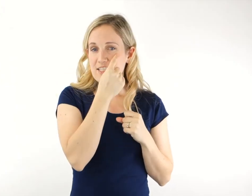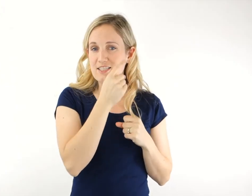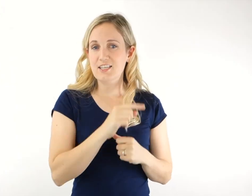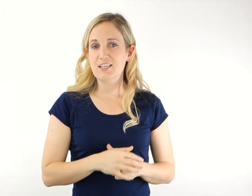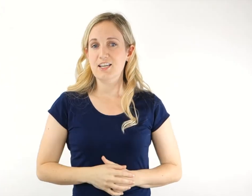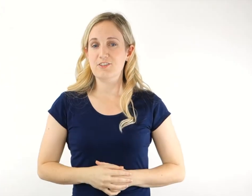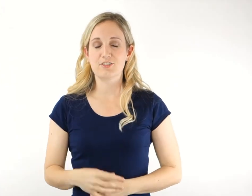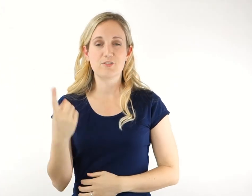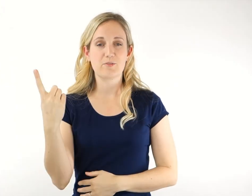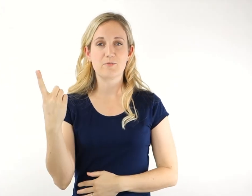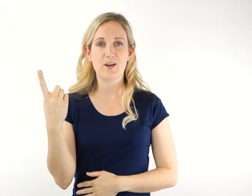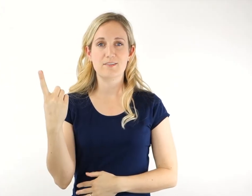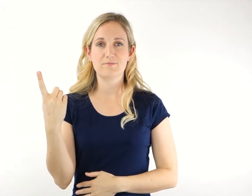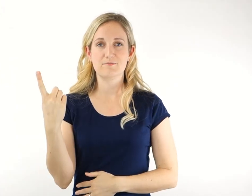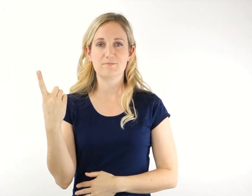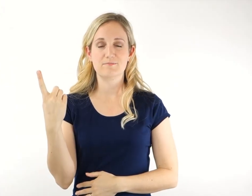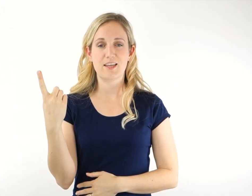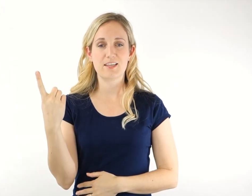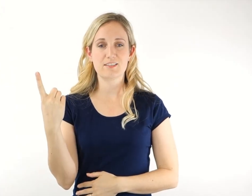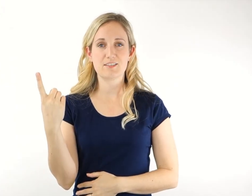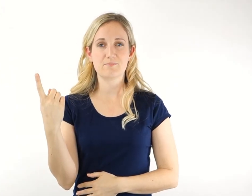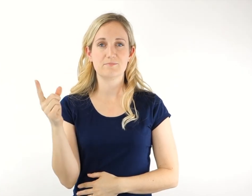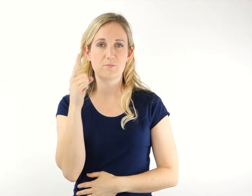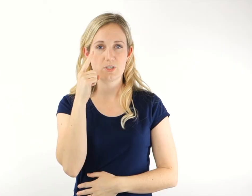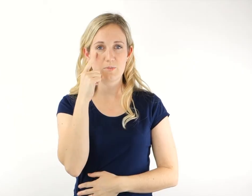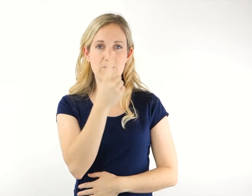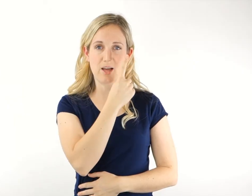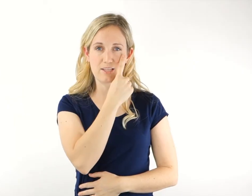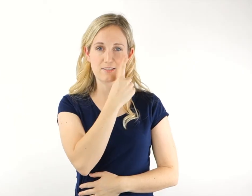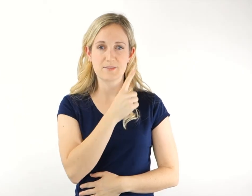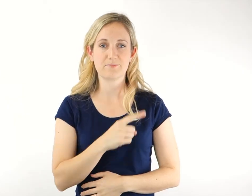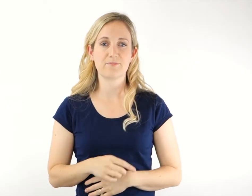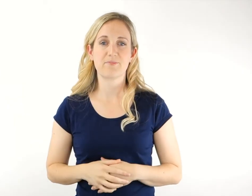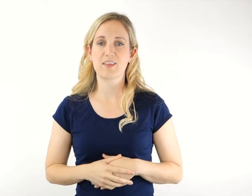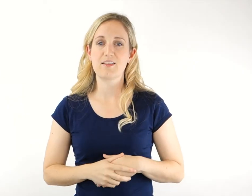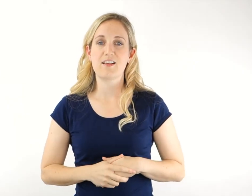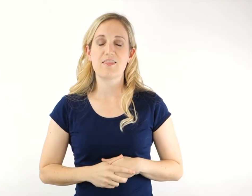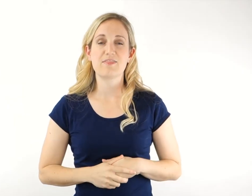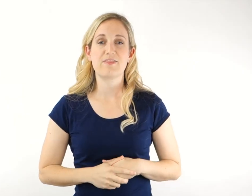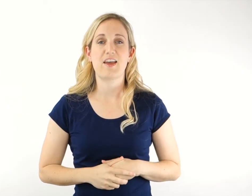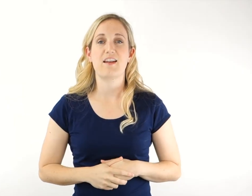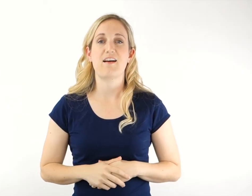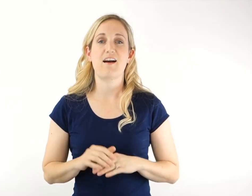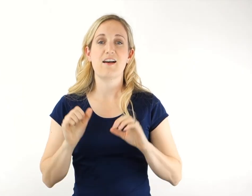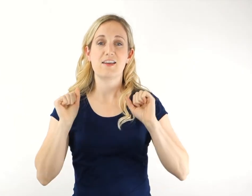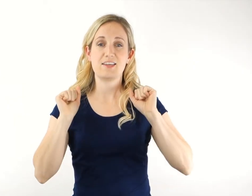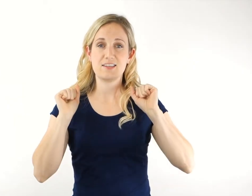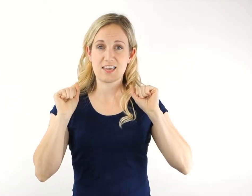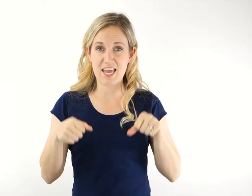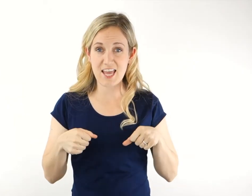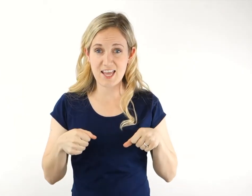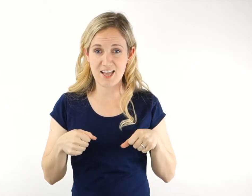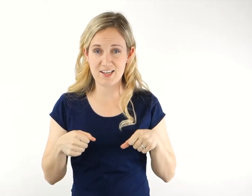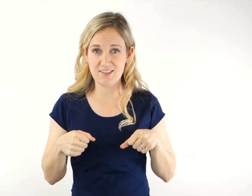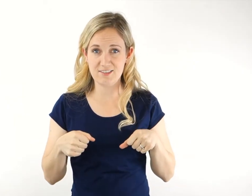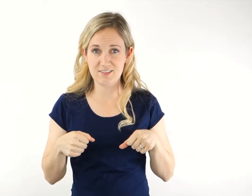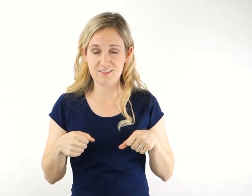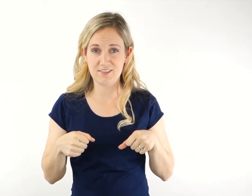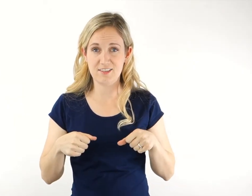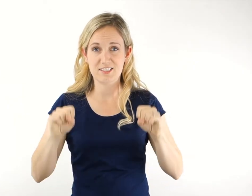Eyes. And you just do that with one hand. Point to both eyes. That I can. This